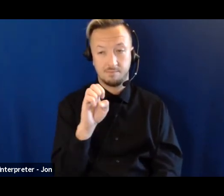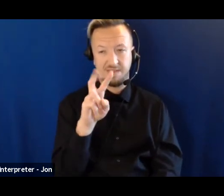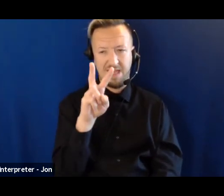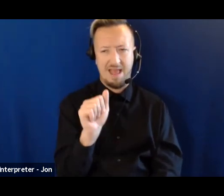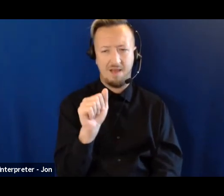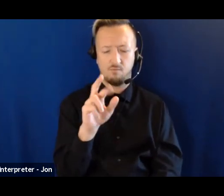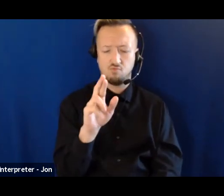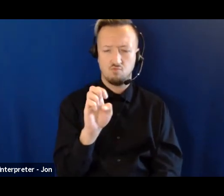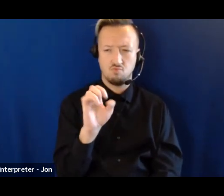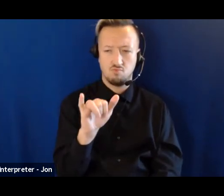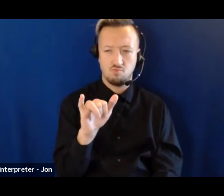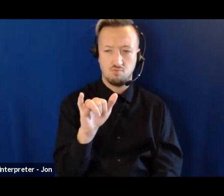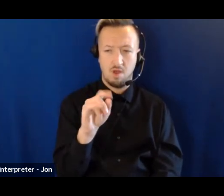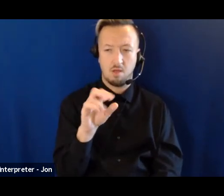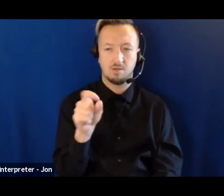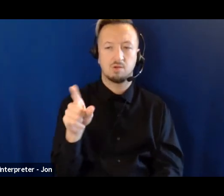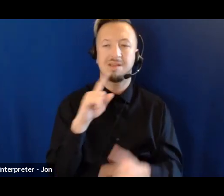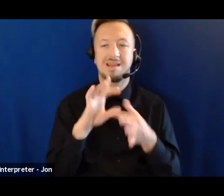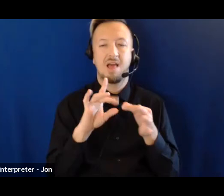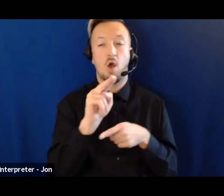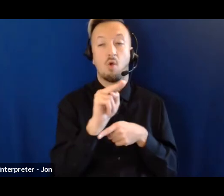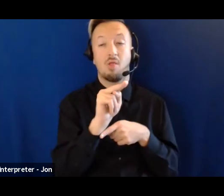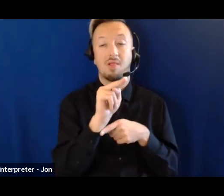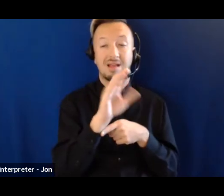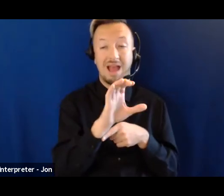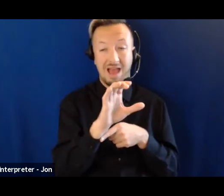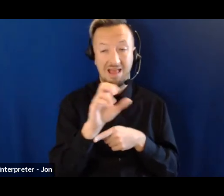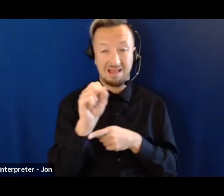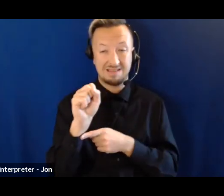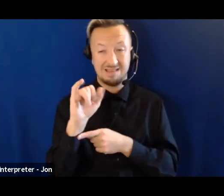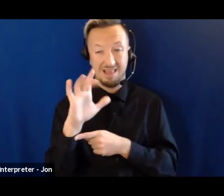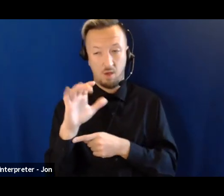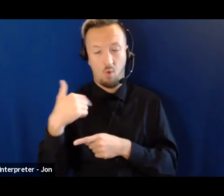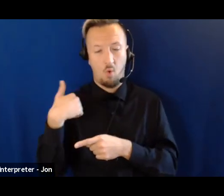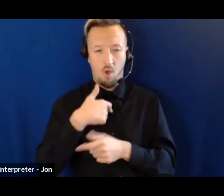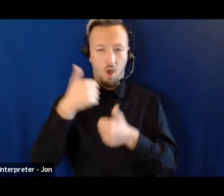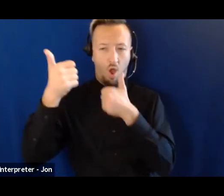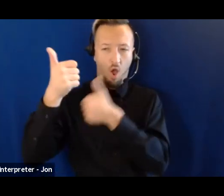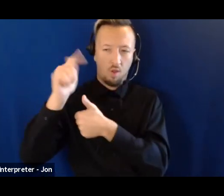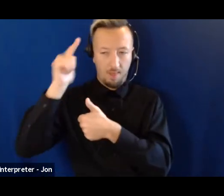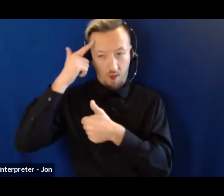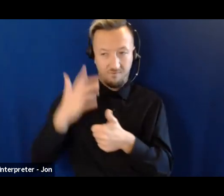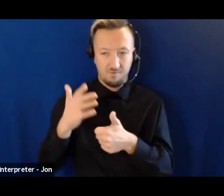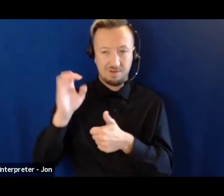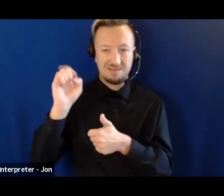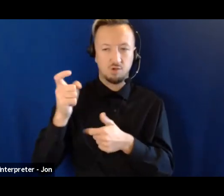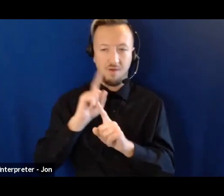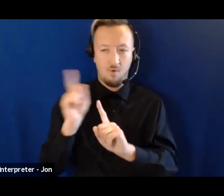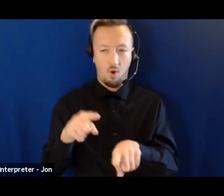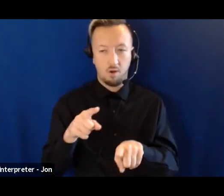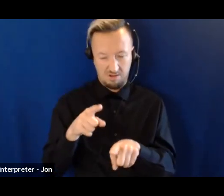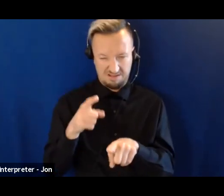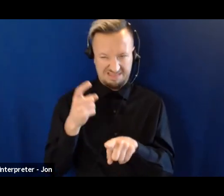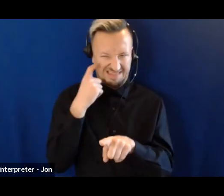Eva Reynolds says, the North Carolina SILC, we operate under a governor's executive order. The new order we